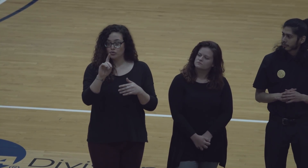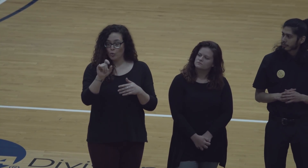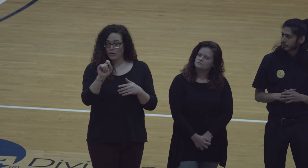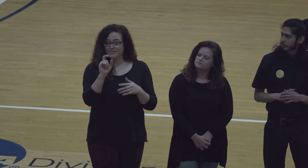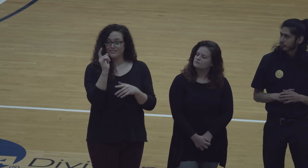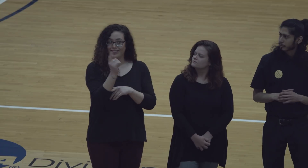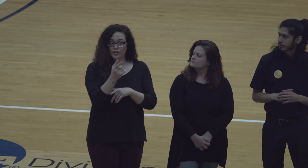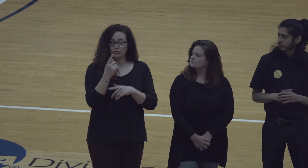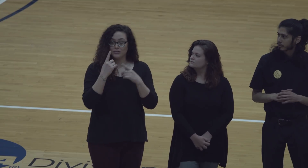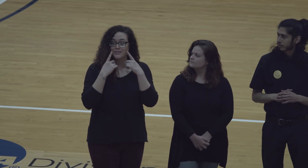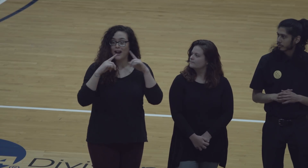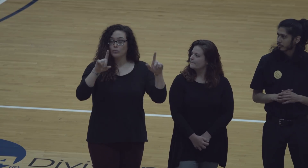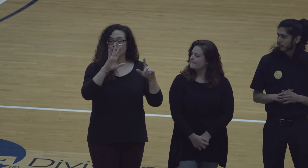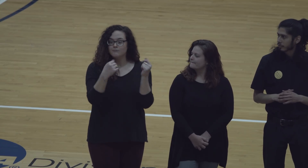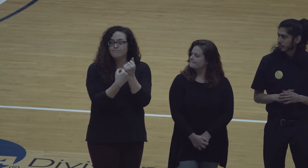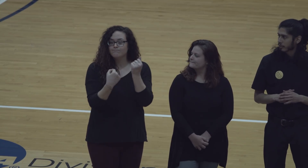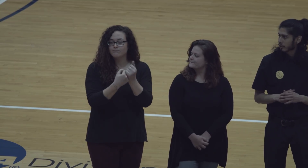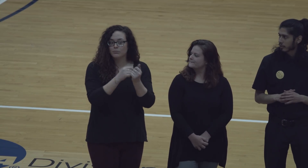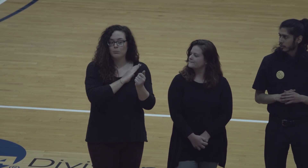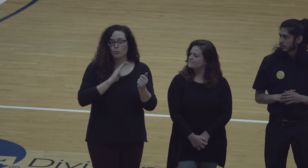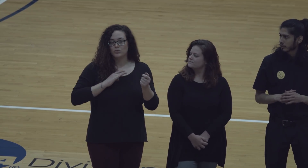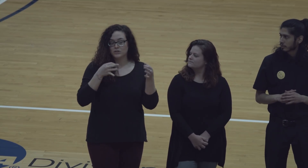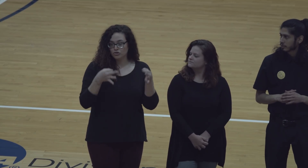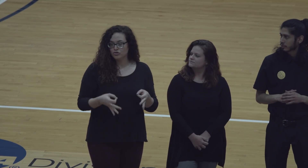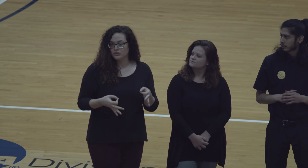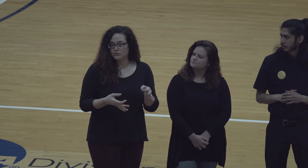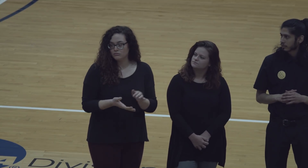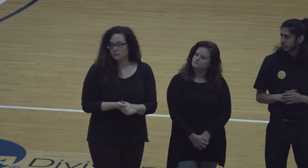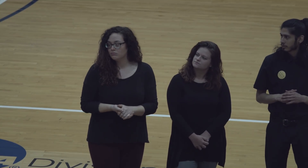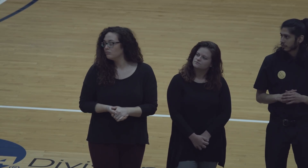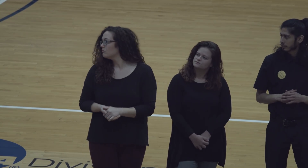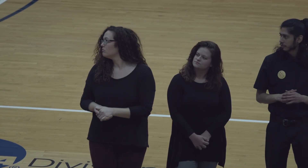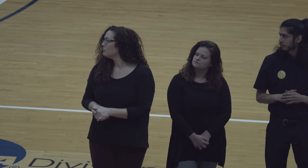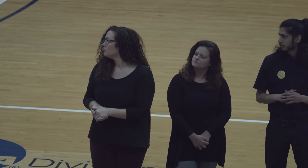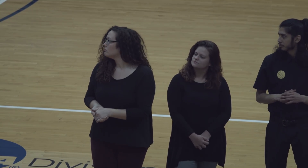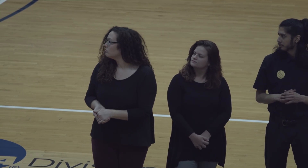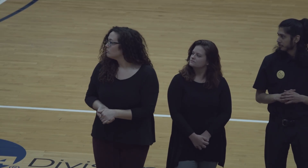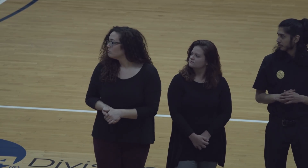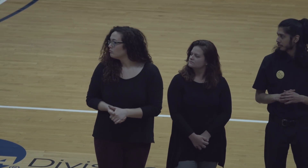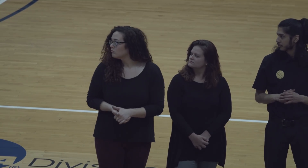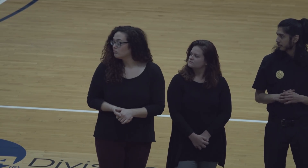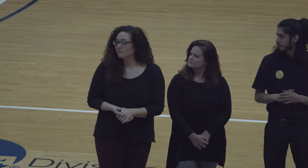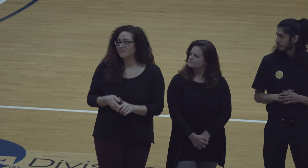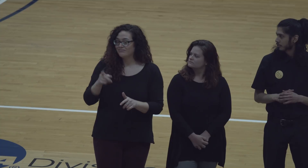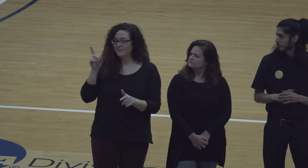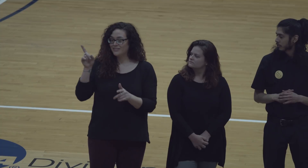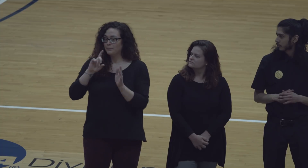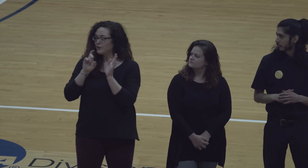King Jordan later was announced announced his support of the board's